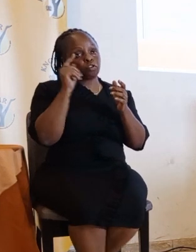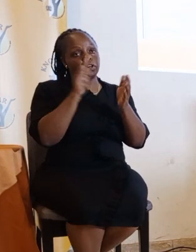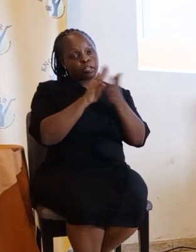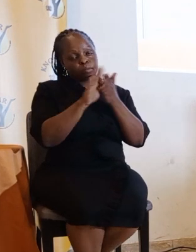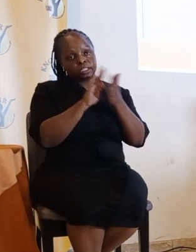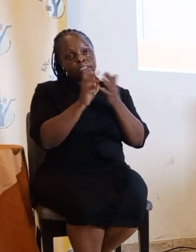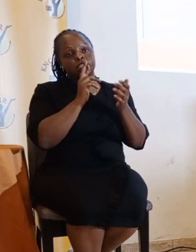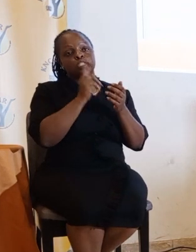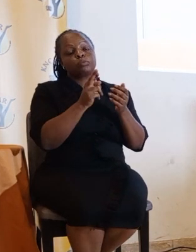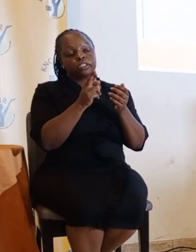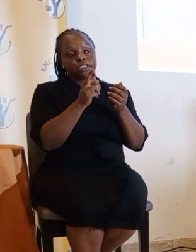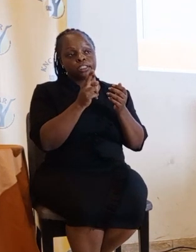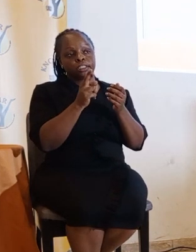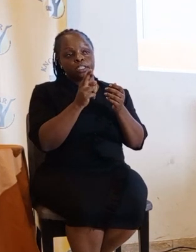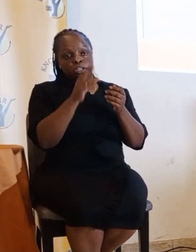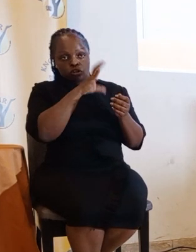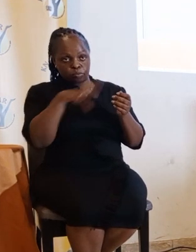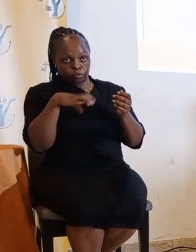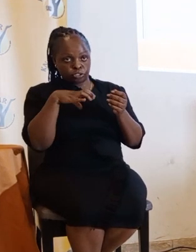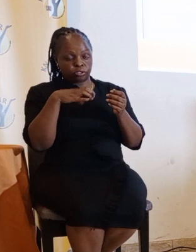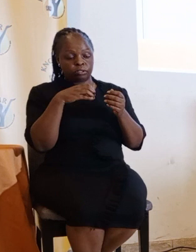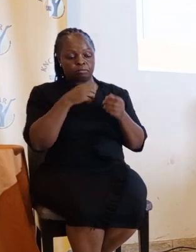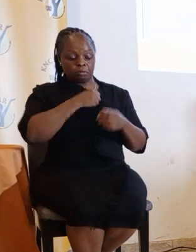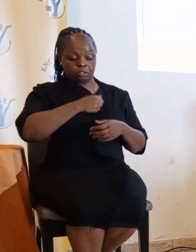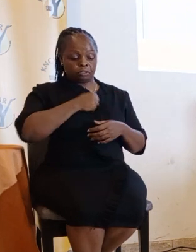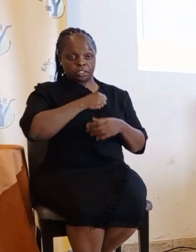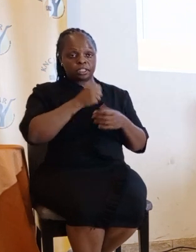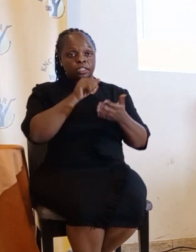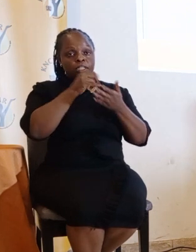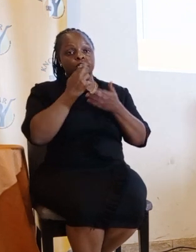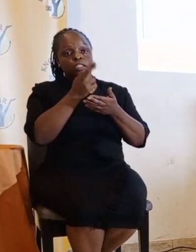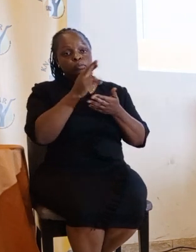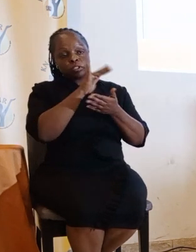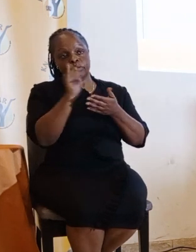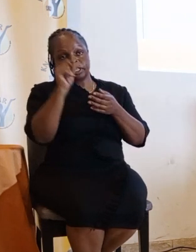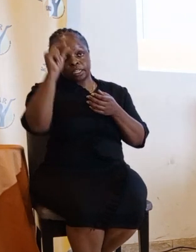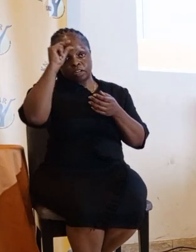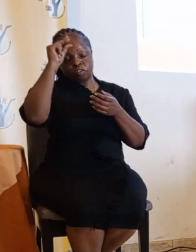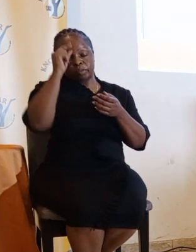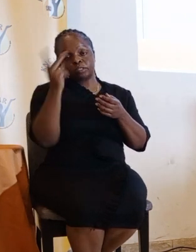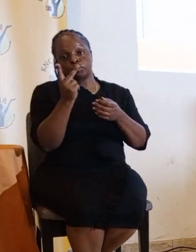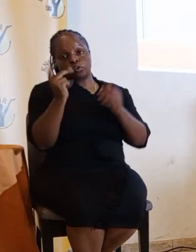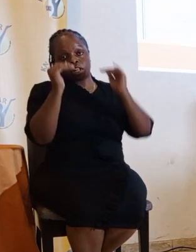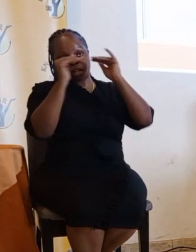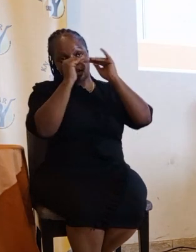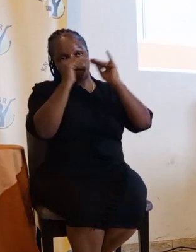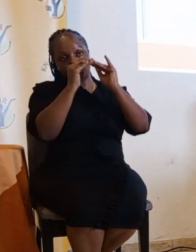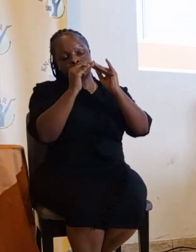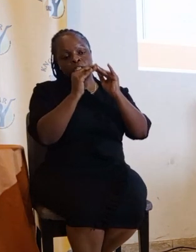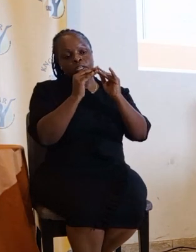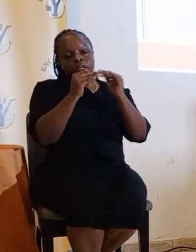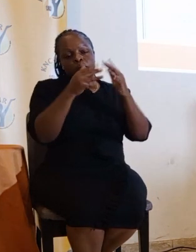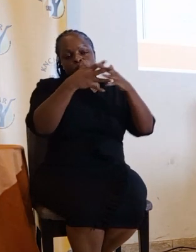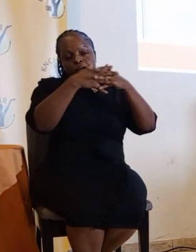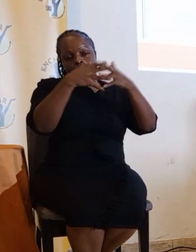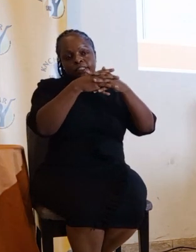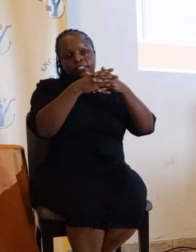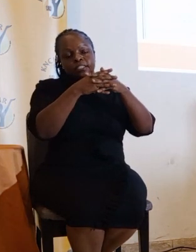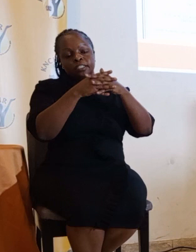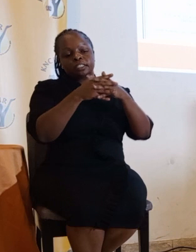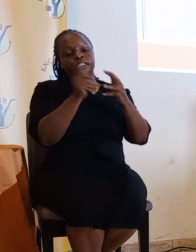emergency responses. The Commission regrets that the response by governments at both levels has not matched the